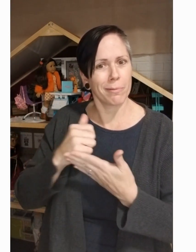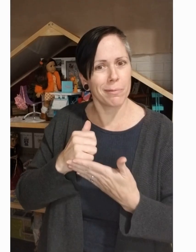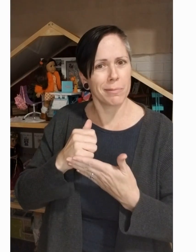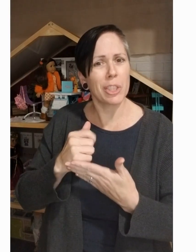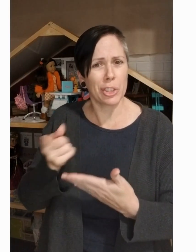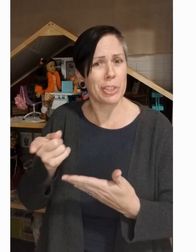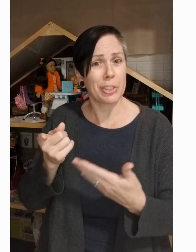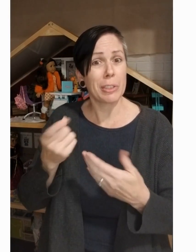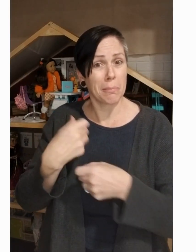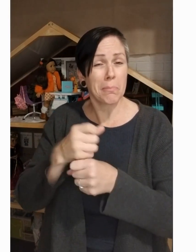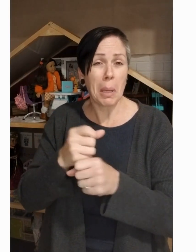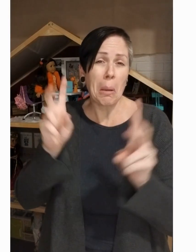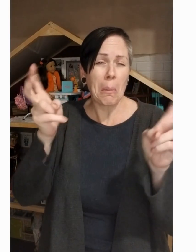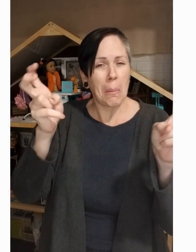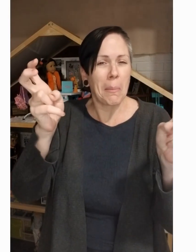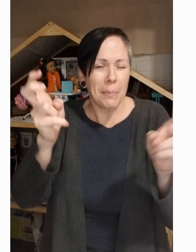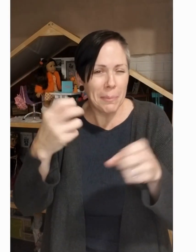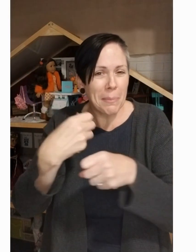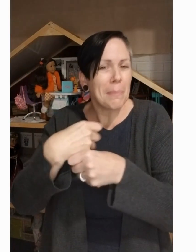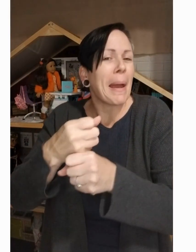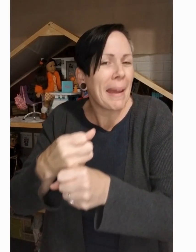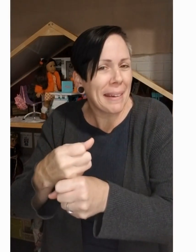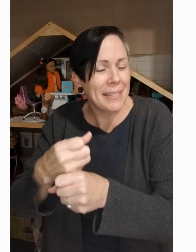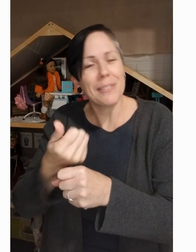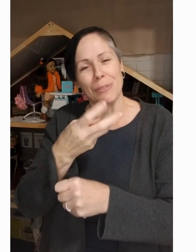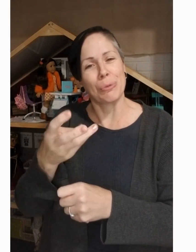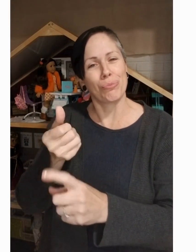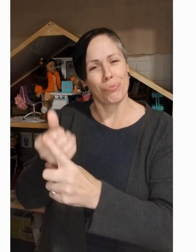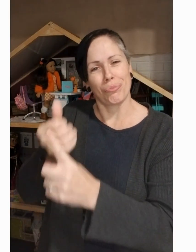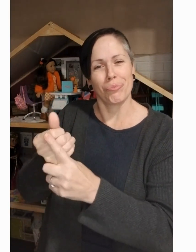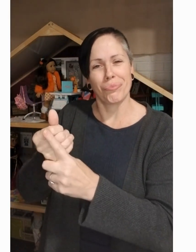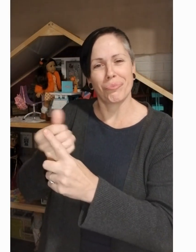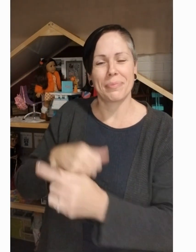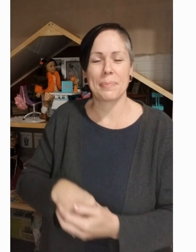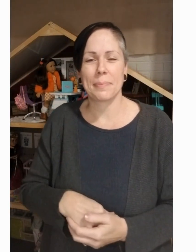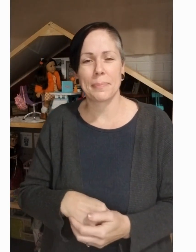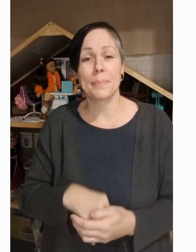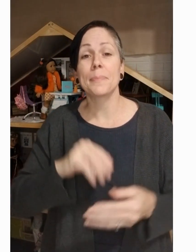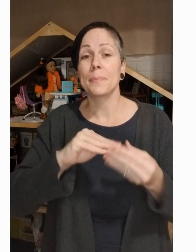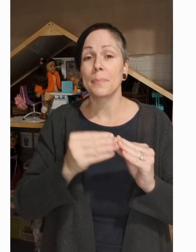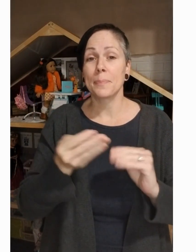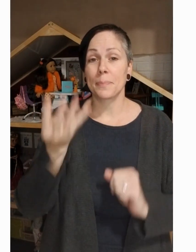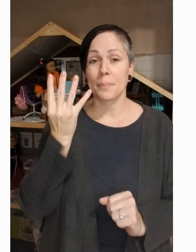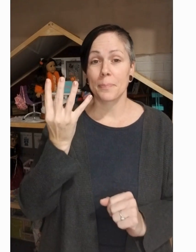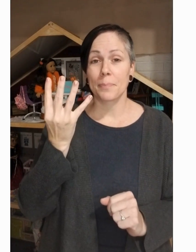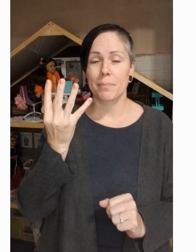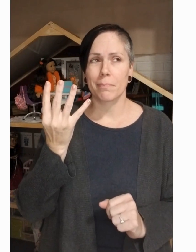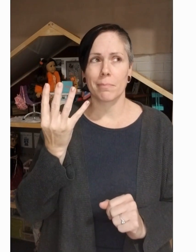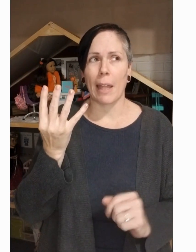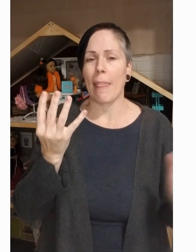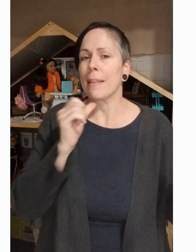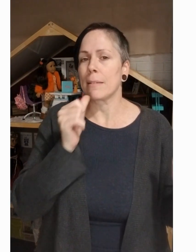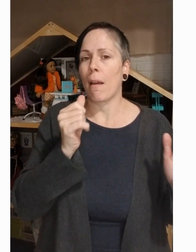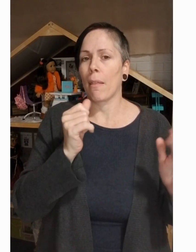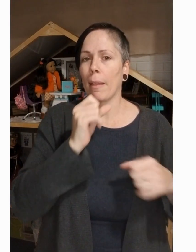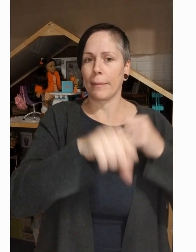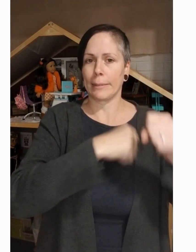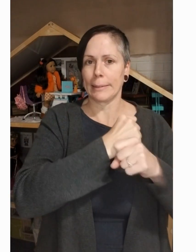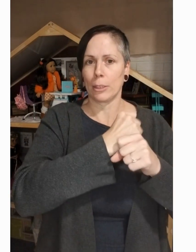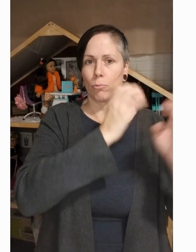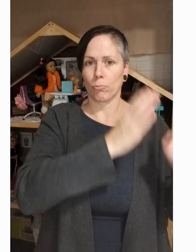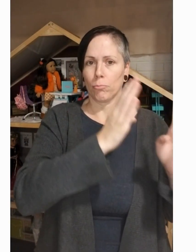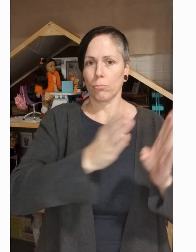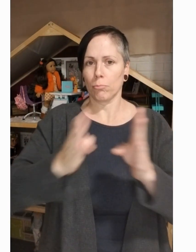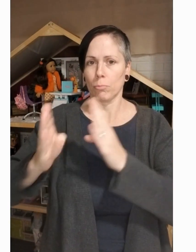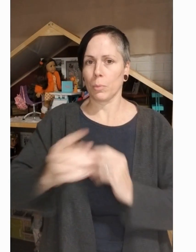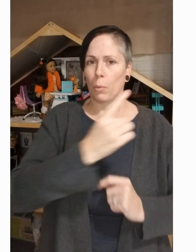mostly, in air quotes, made herself. Number 4, this is not in order. This is just how, when I